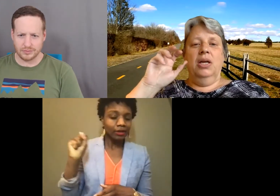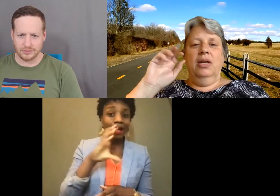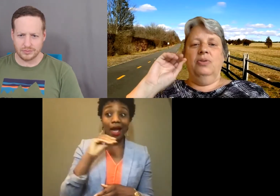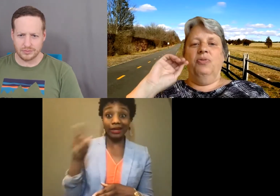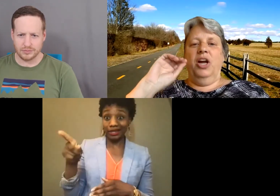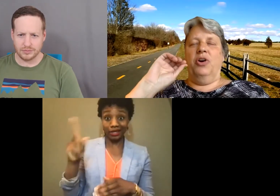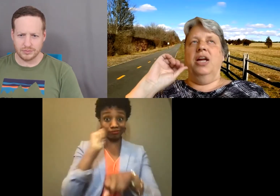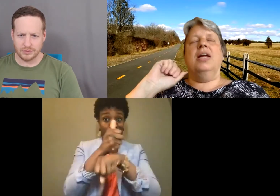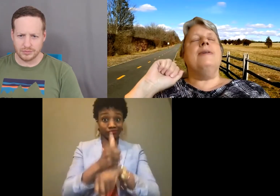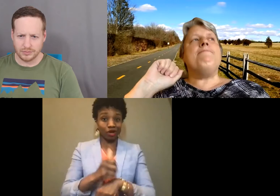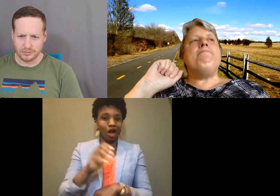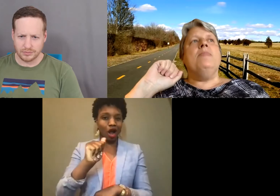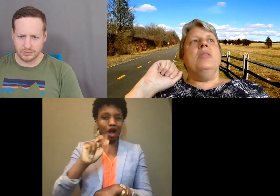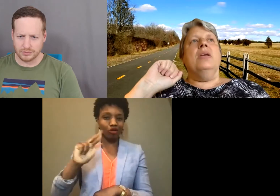He's very